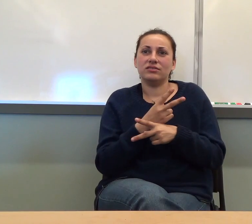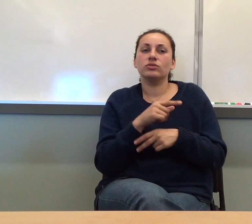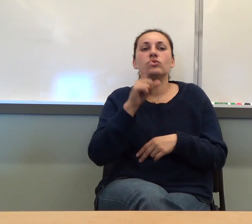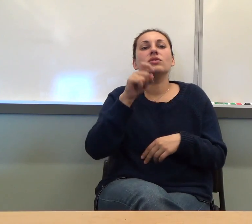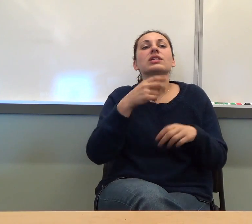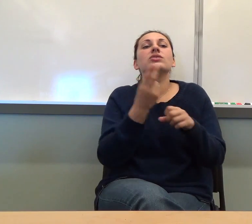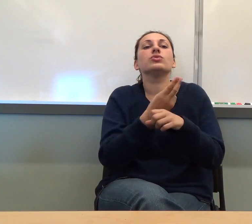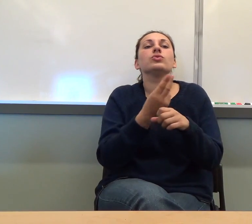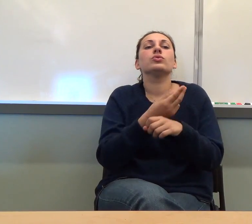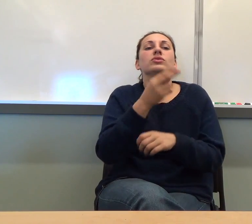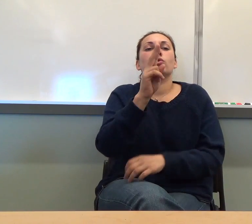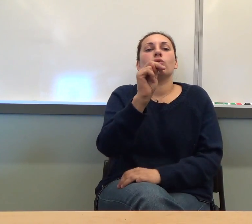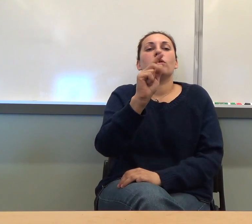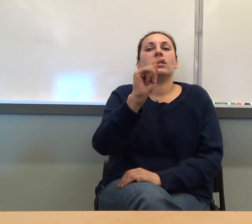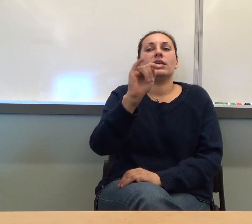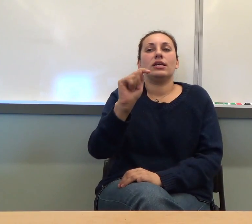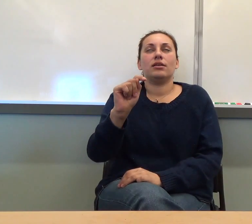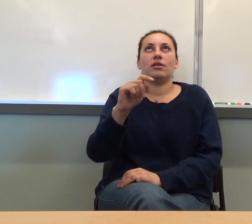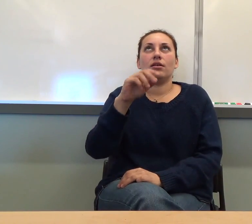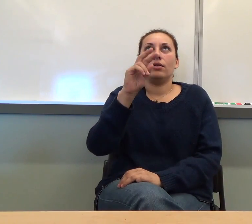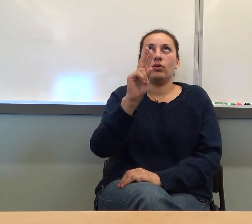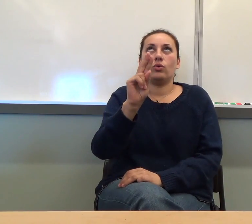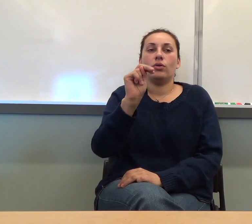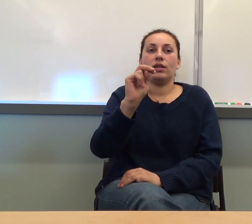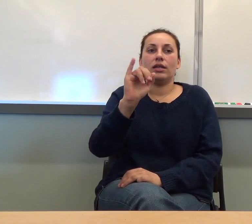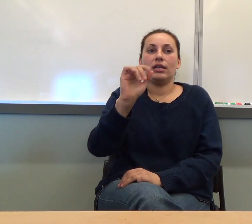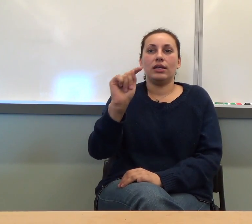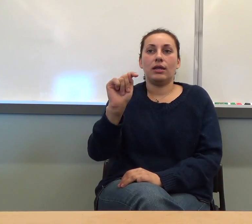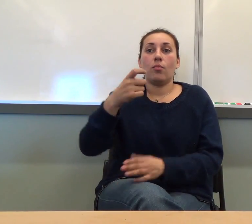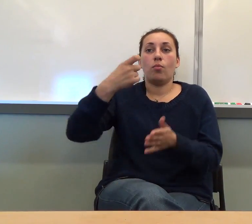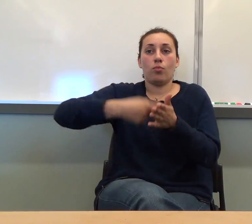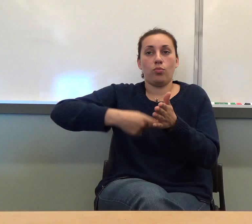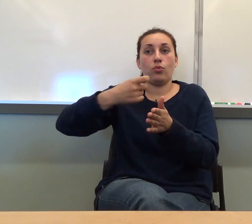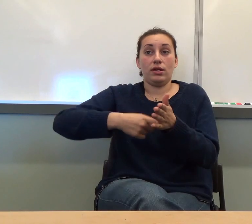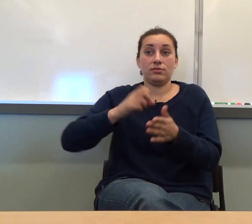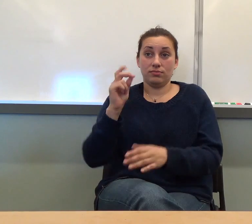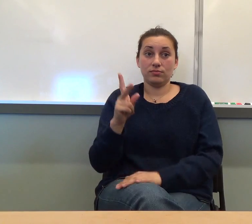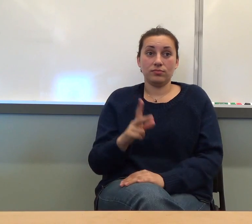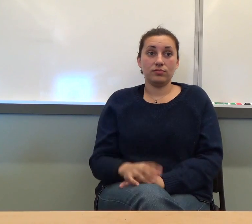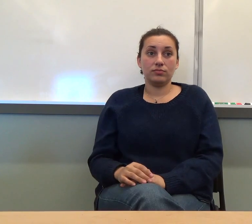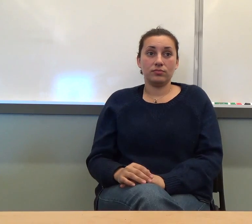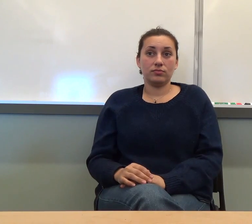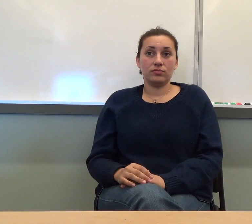price. And the unit price is going to be, they told you in the problem, there's going to be the price per ounce.